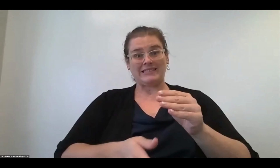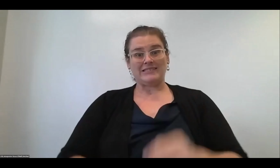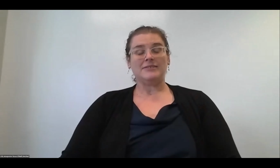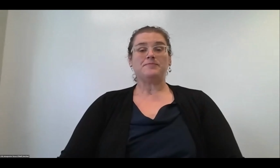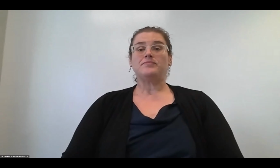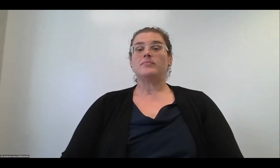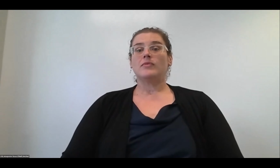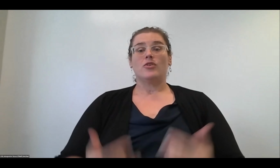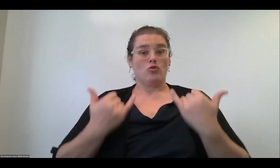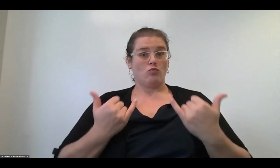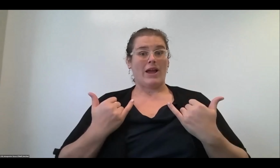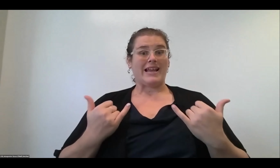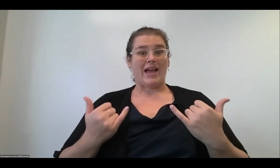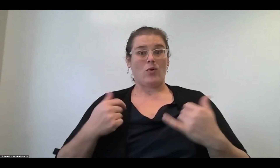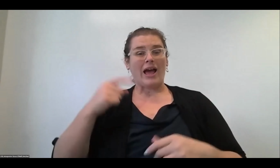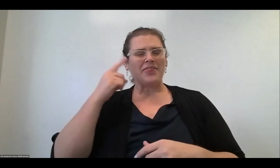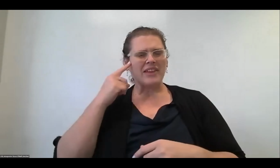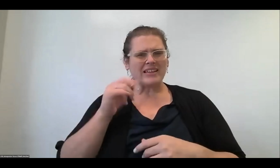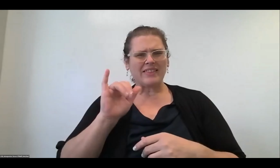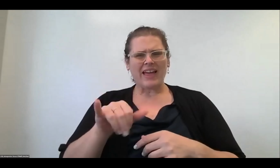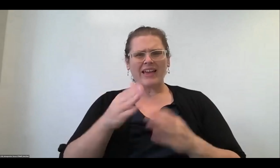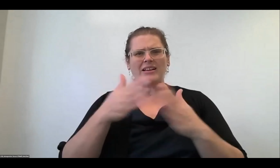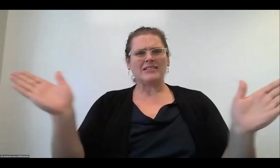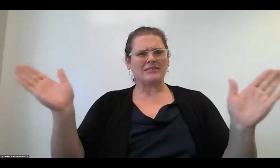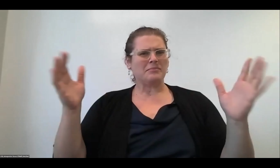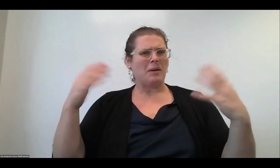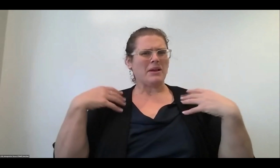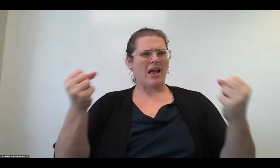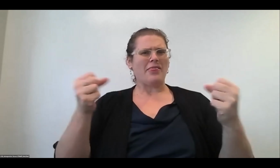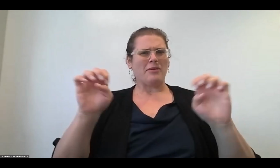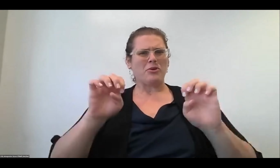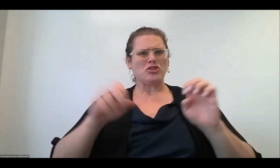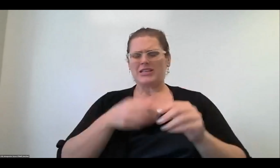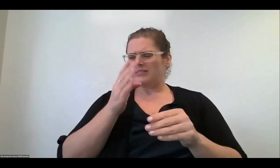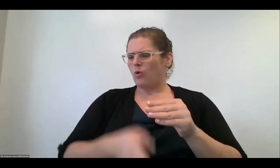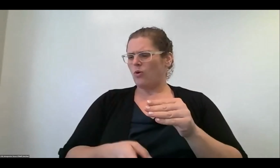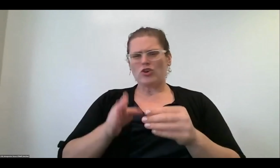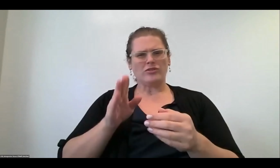a date in, I believe, the middle of October. It's a date in October.